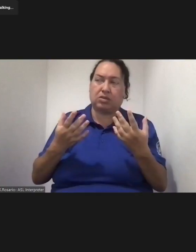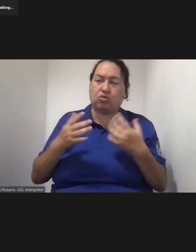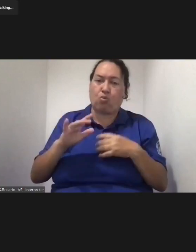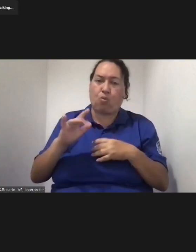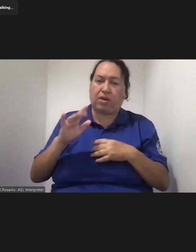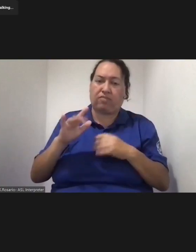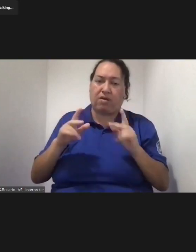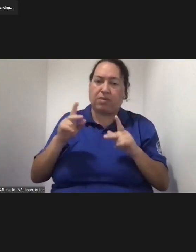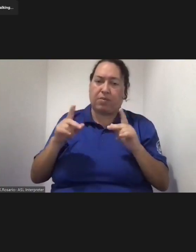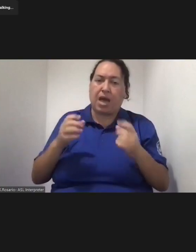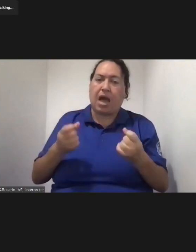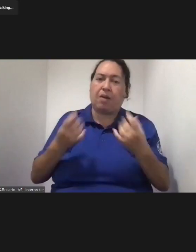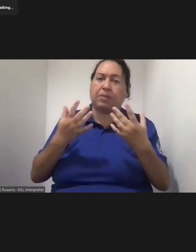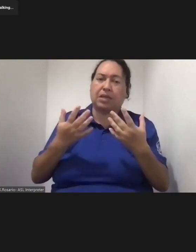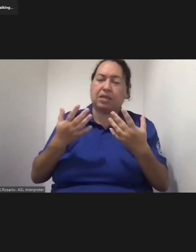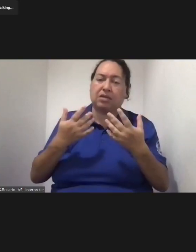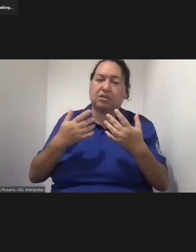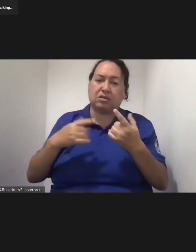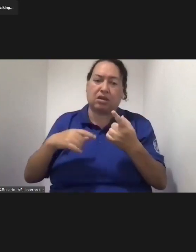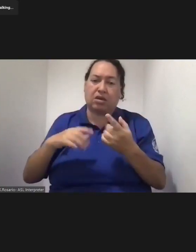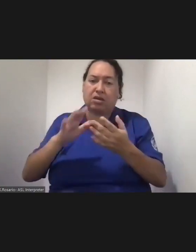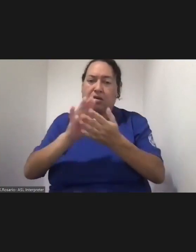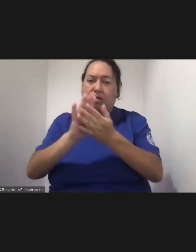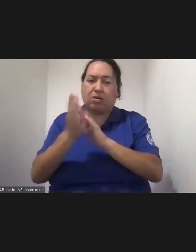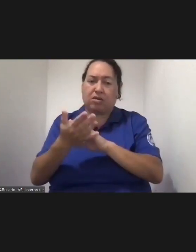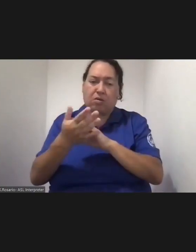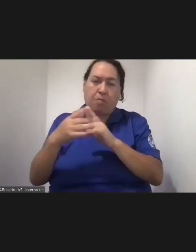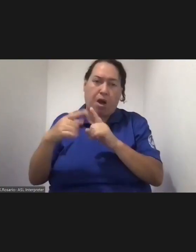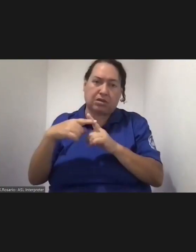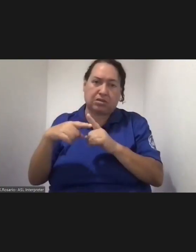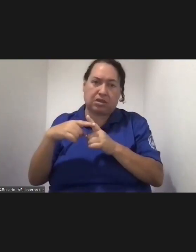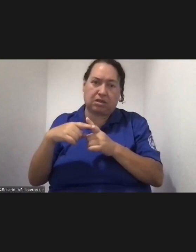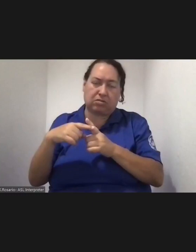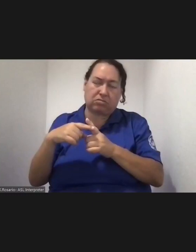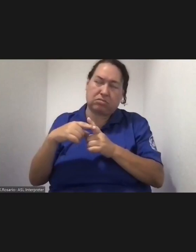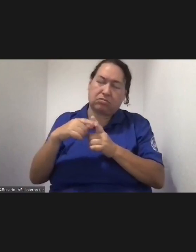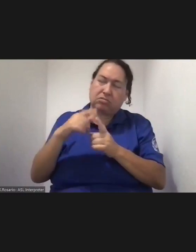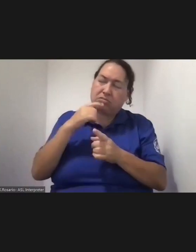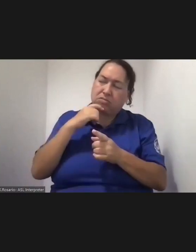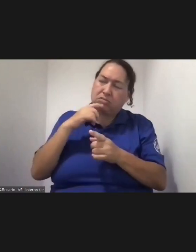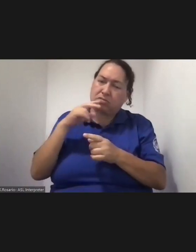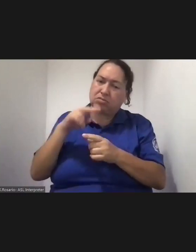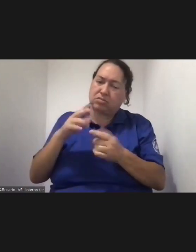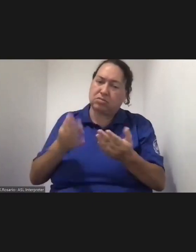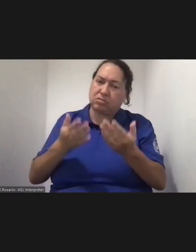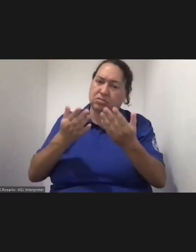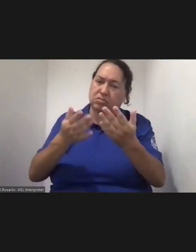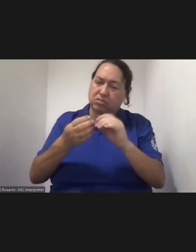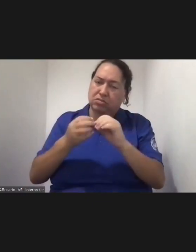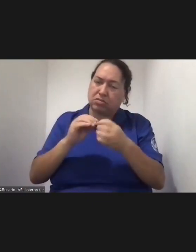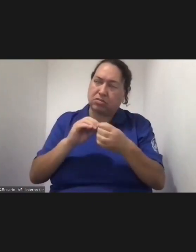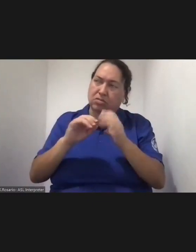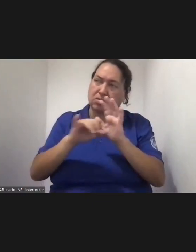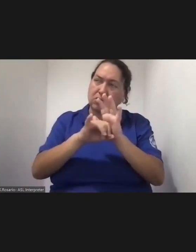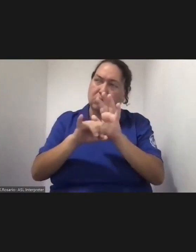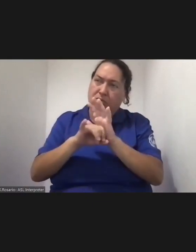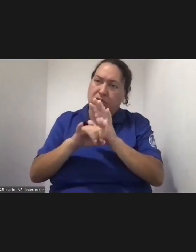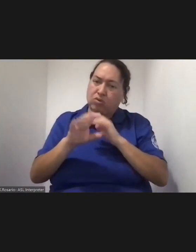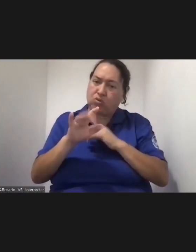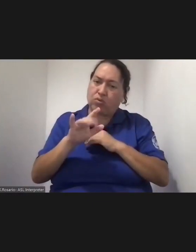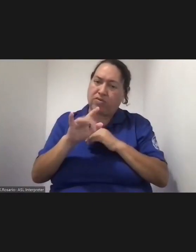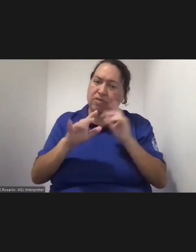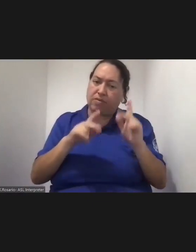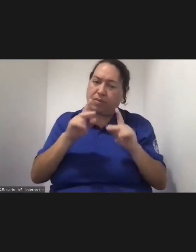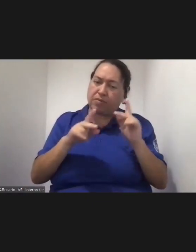tested positive from that particular gathering? So if you look at the numbers I presented, we identified 25 people. Out of